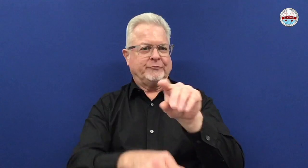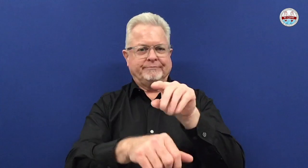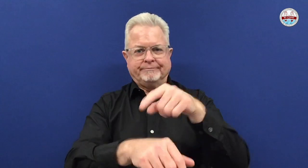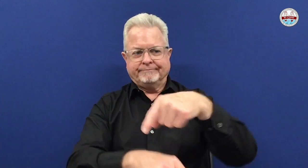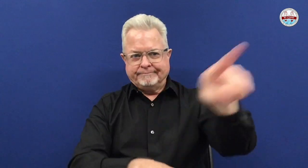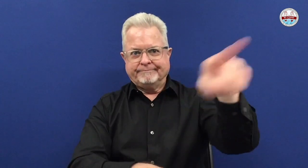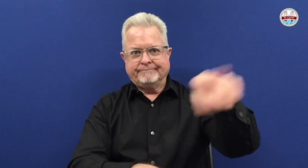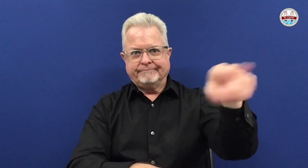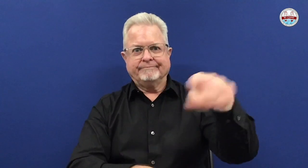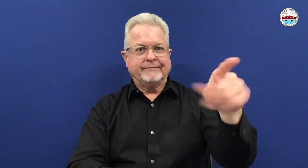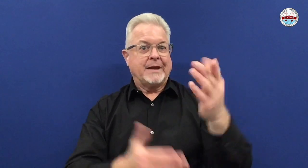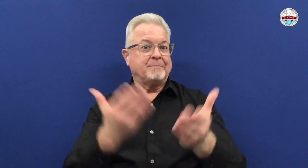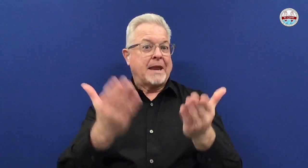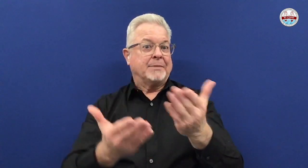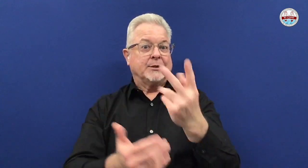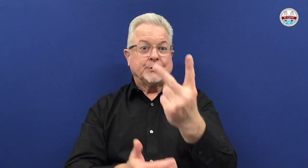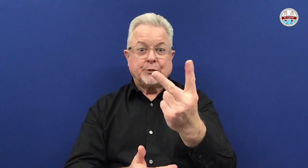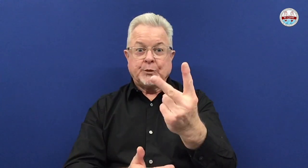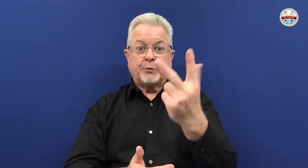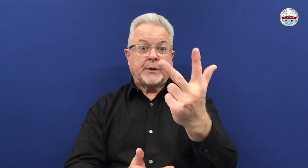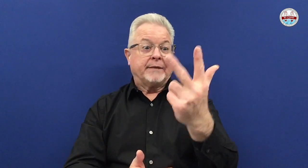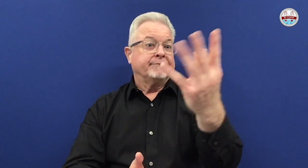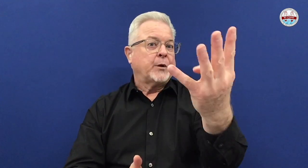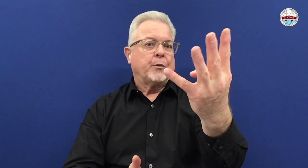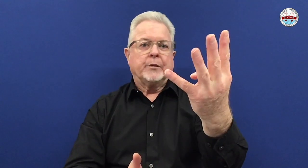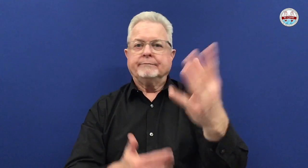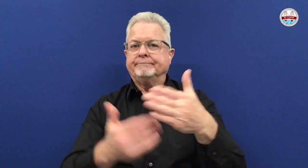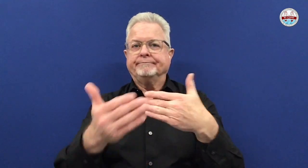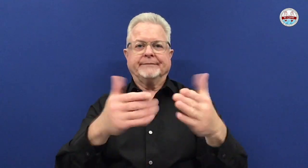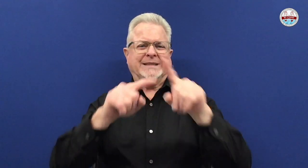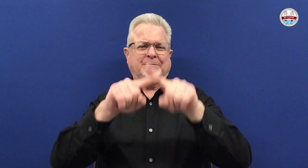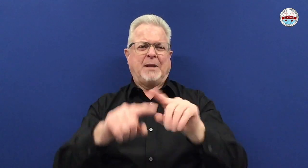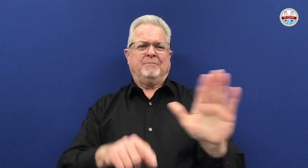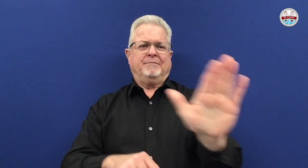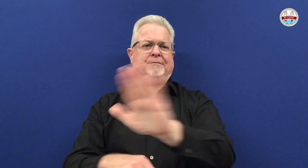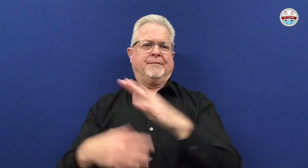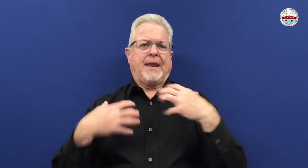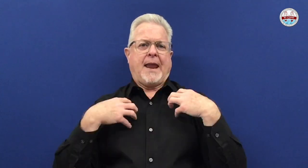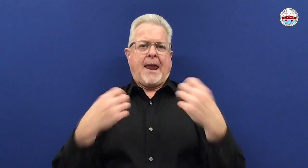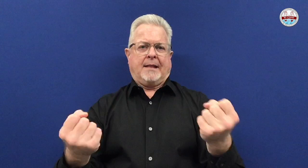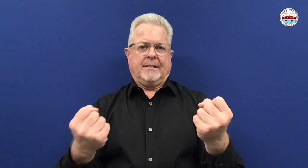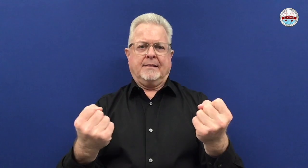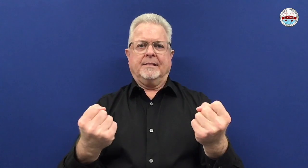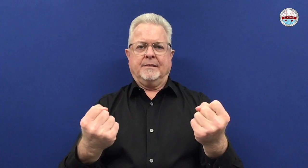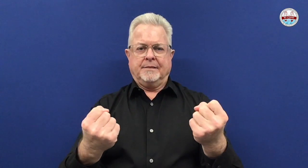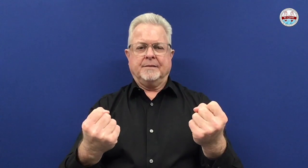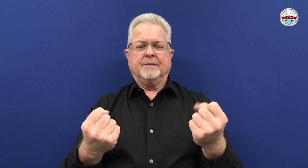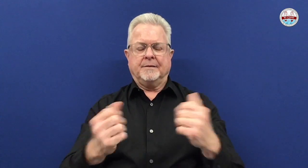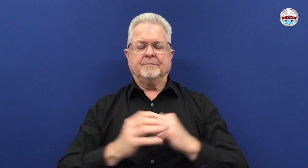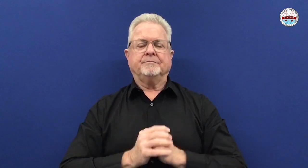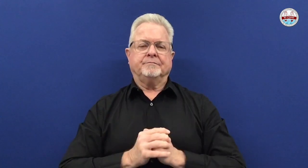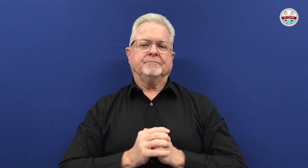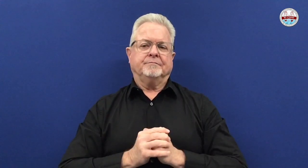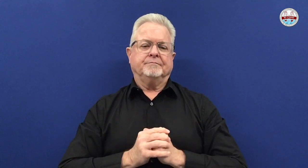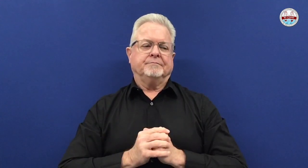your doctor advises you to do. It could be that they're recommending extra doses because they want to protect your